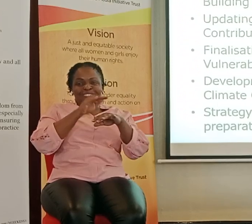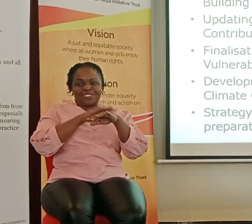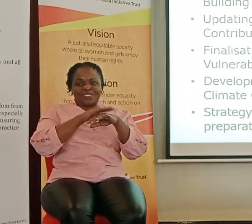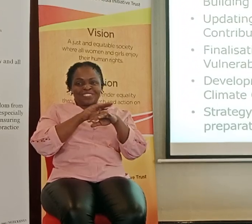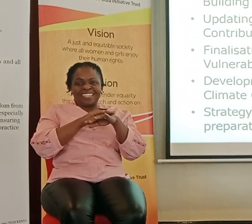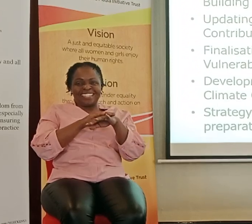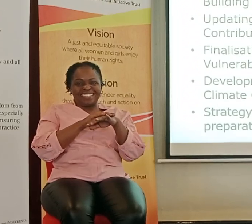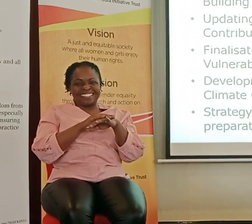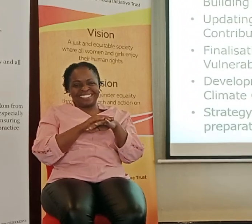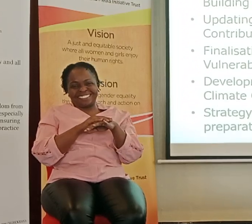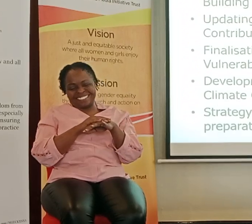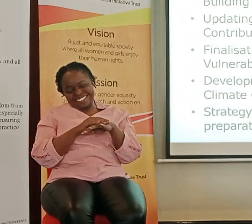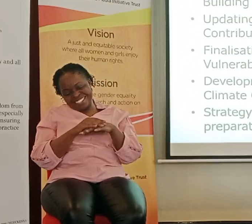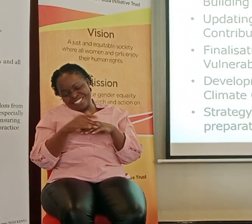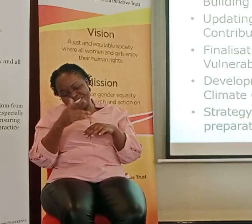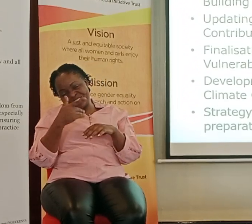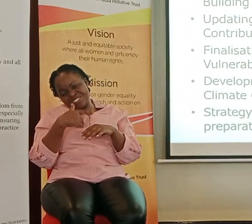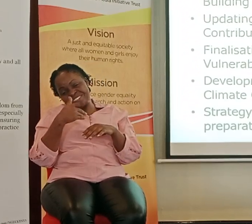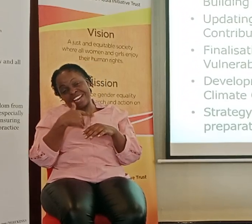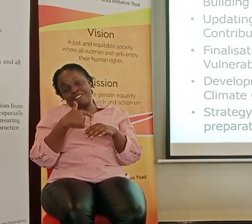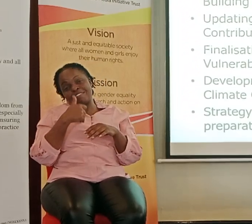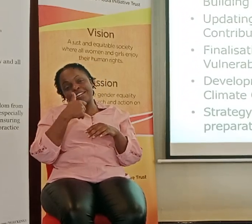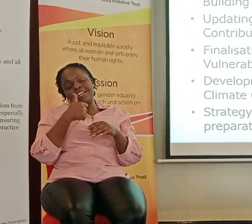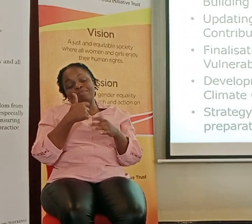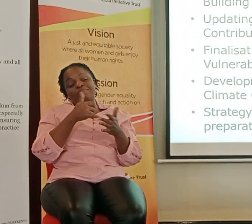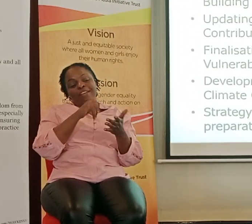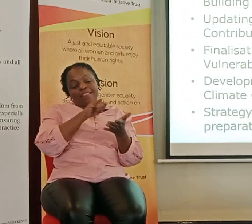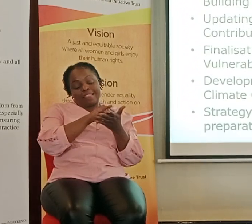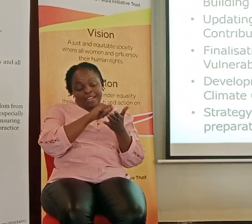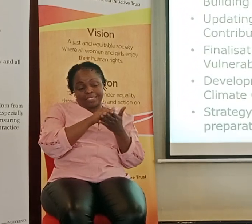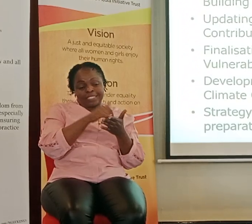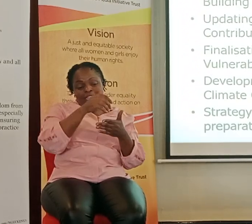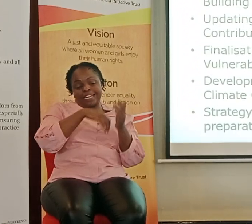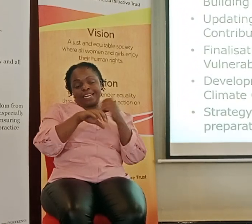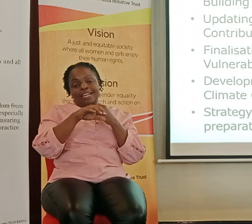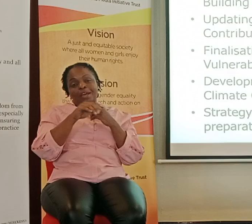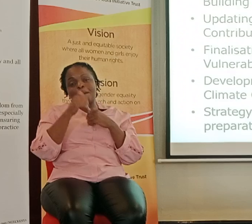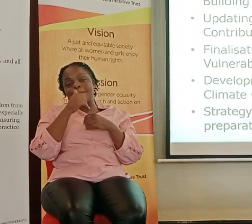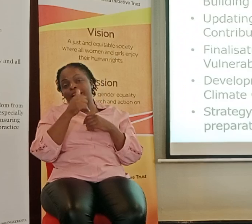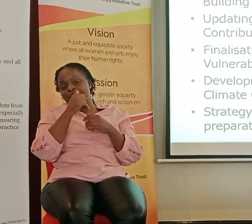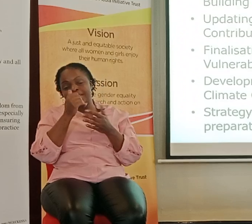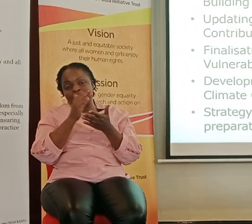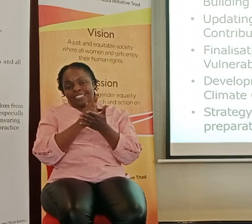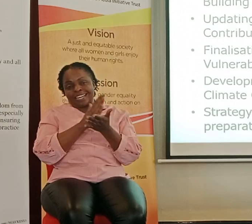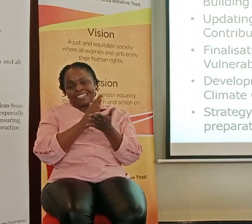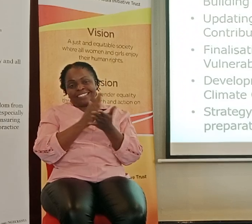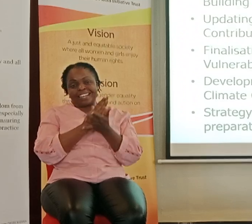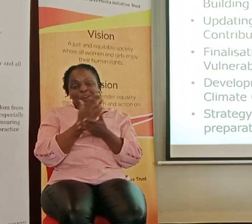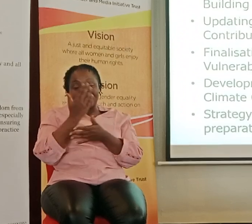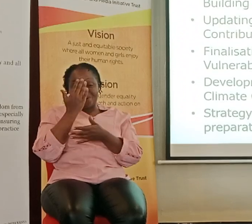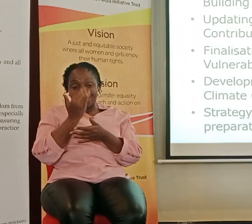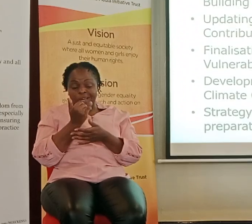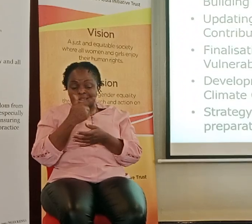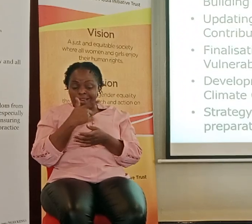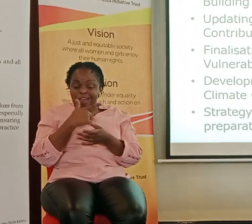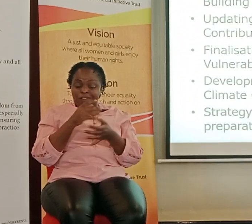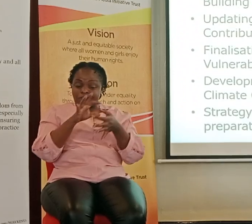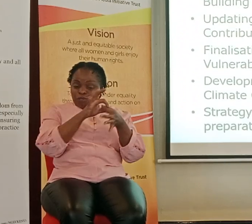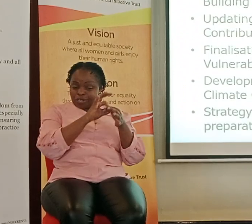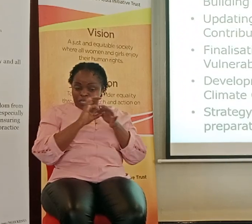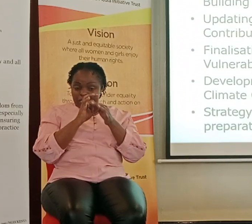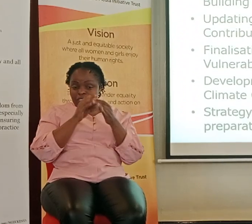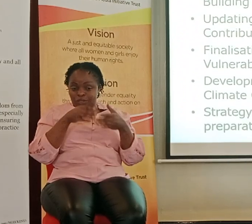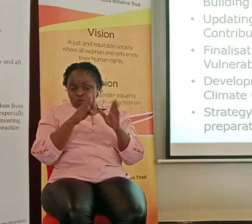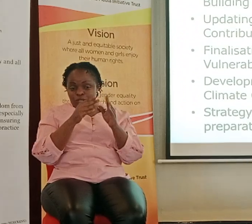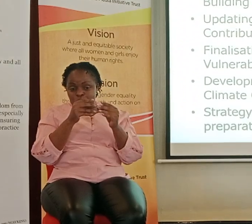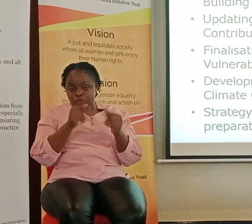can also emulate, because it helps to have a coordinated way of addressing climate change